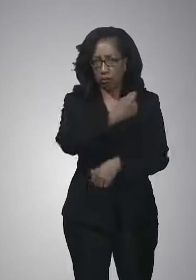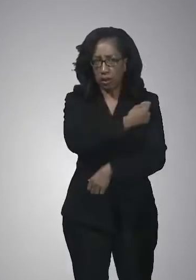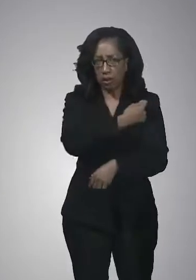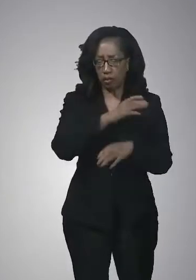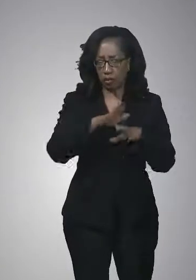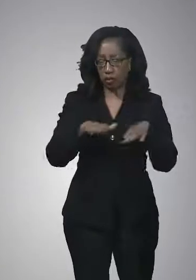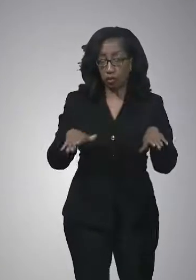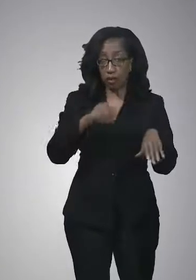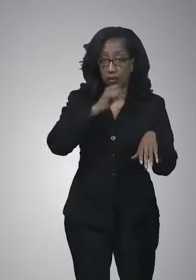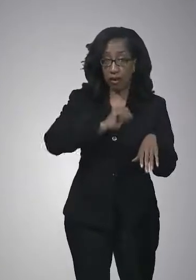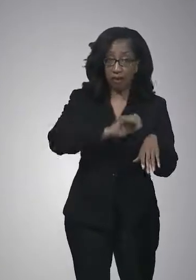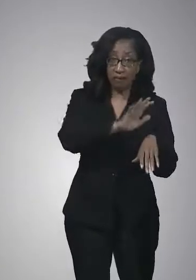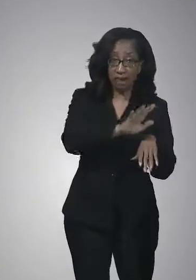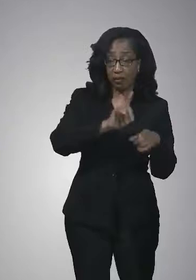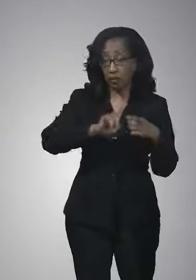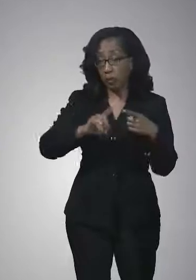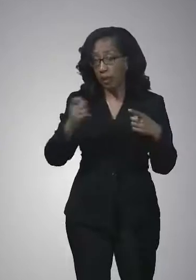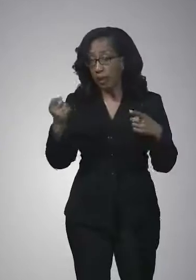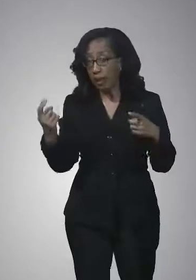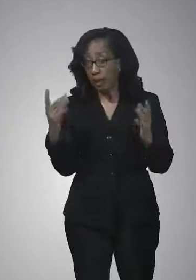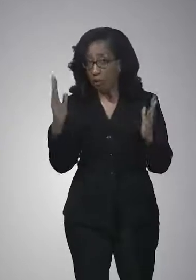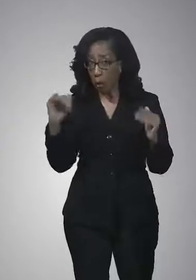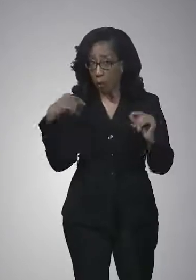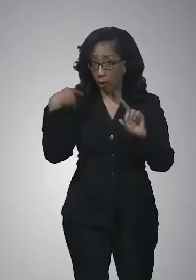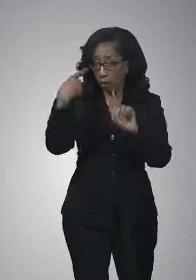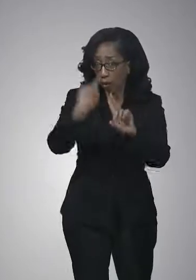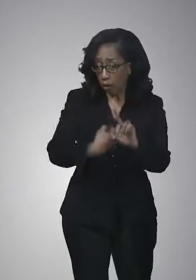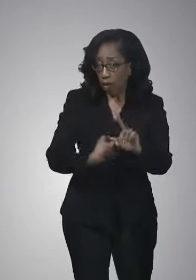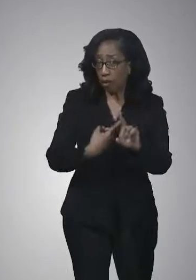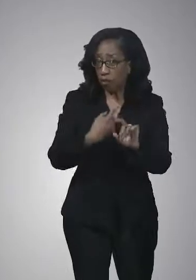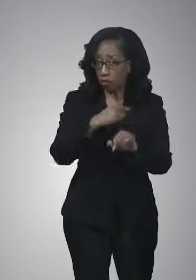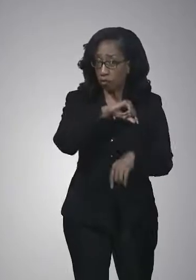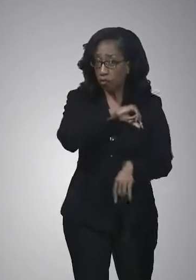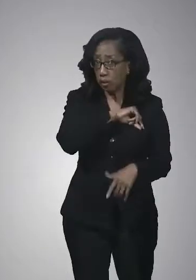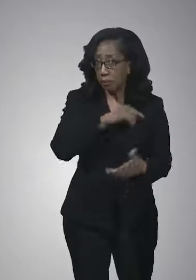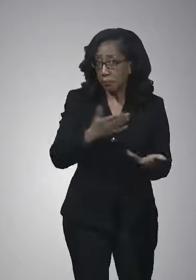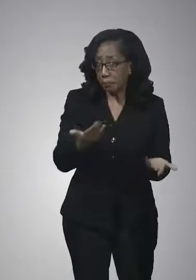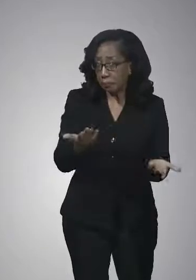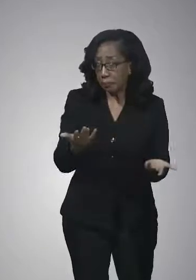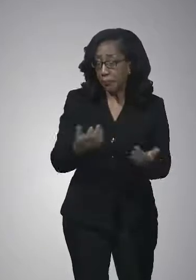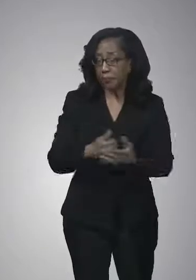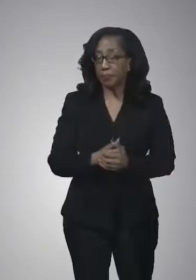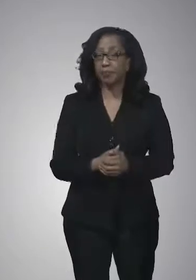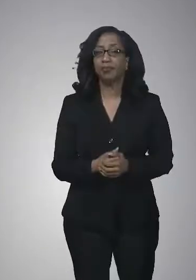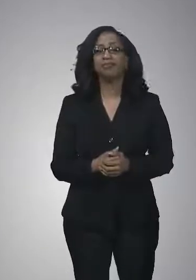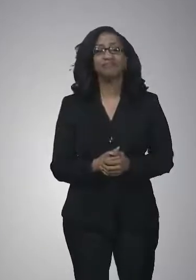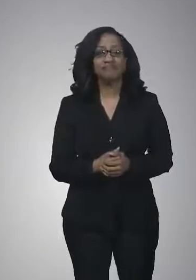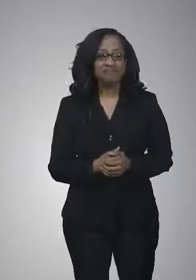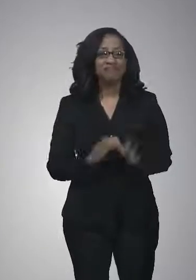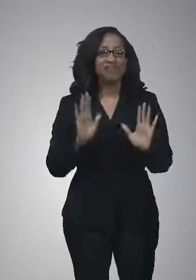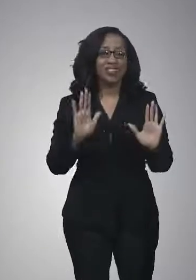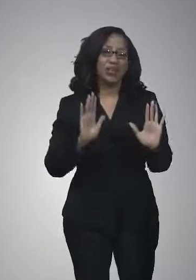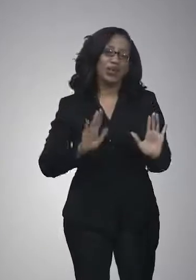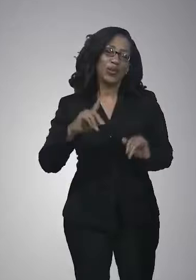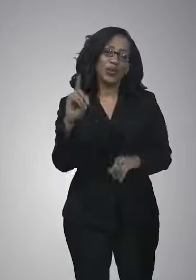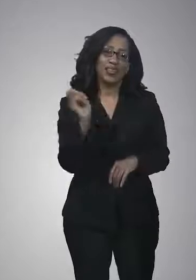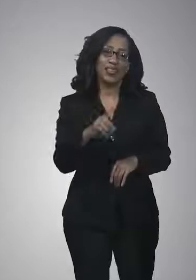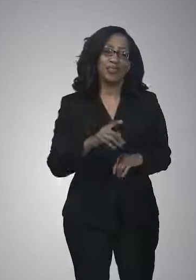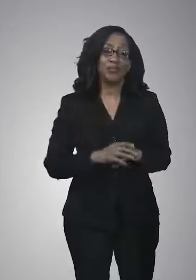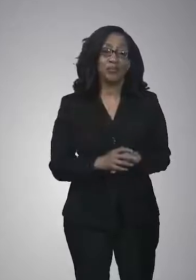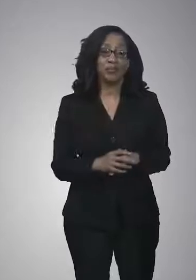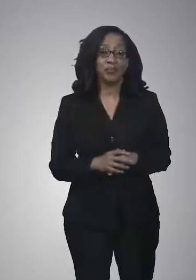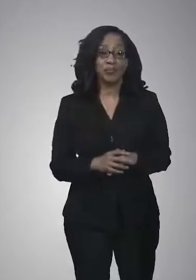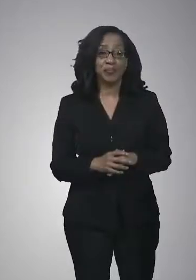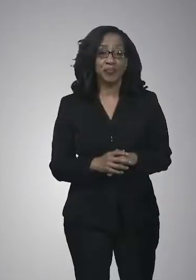11s vaccinated when hopefully sometime next month they'll be eligible? And I have a follow-up. Great question. So the good news